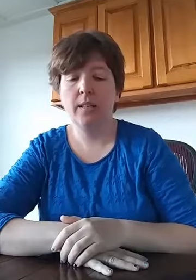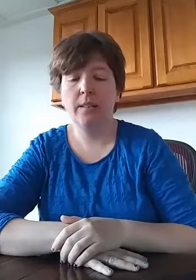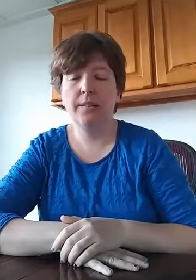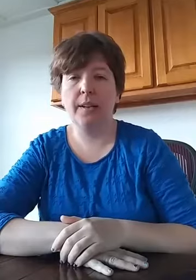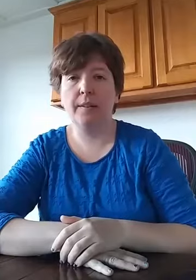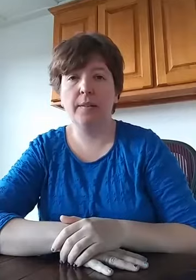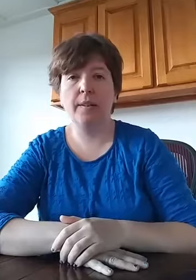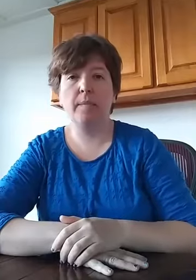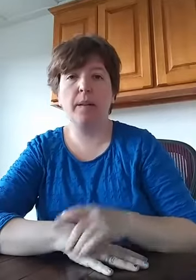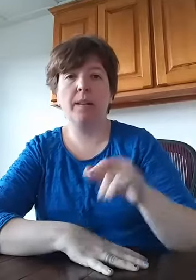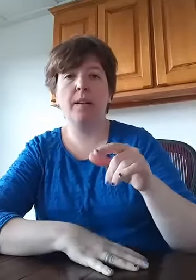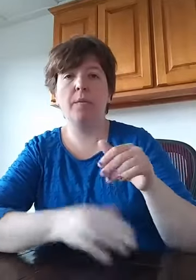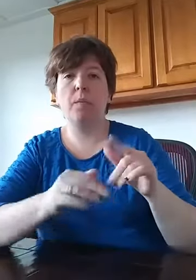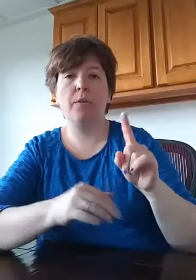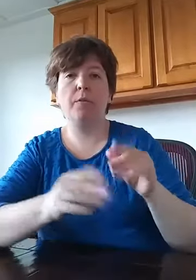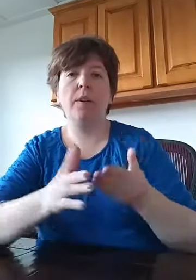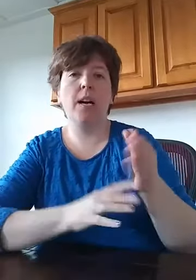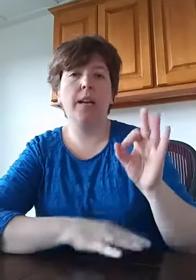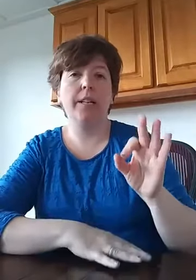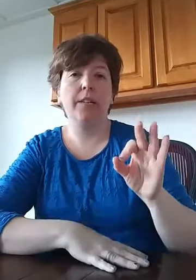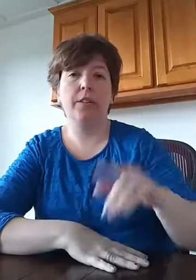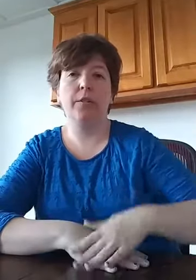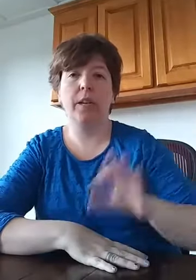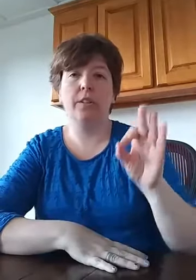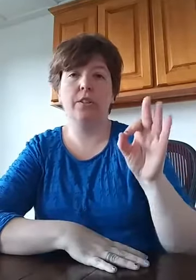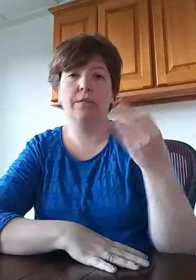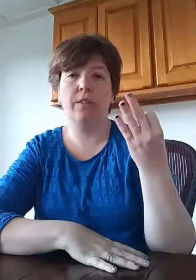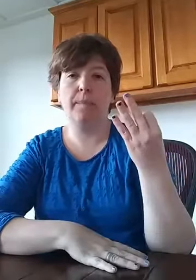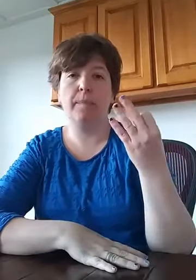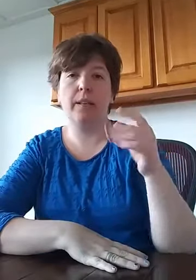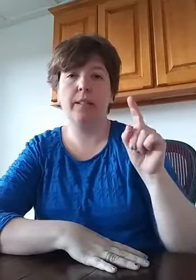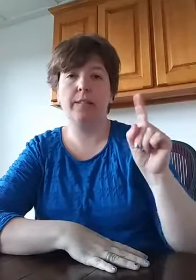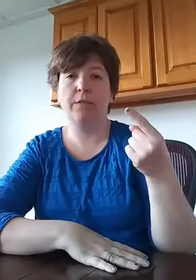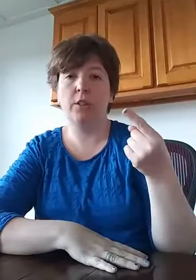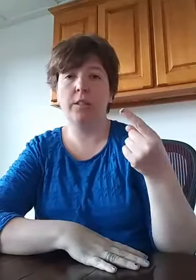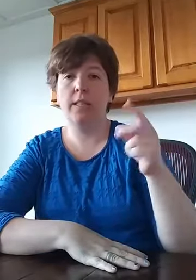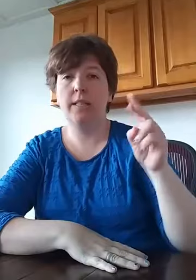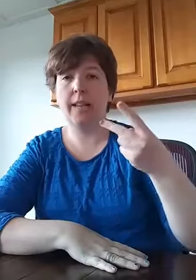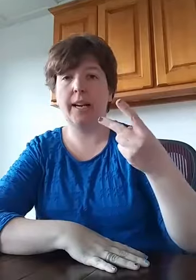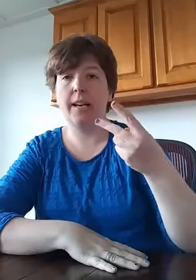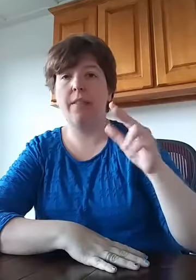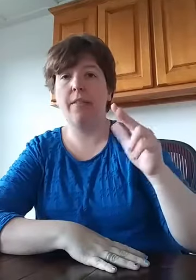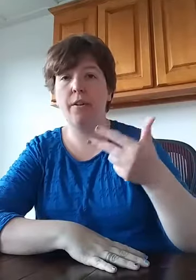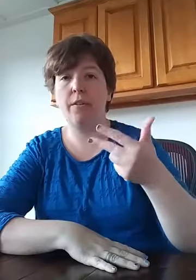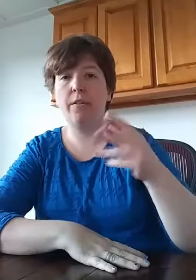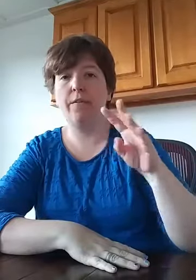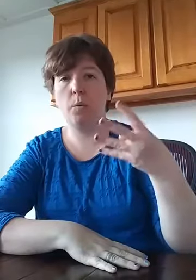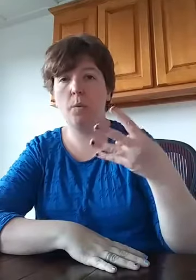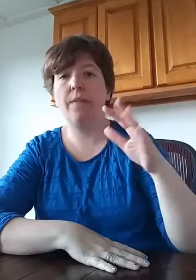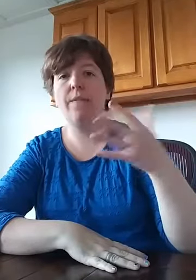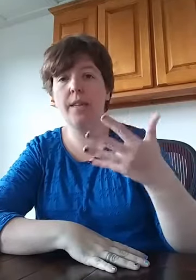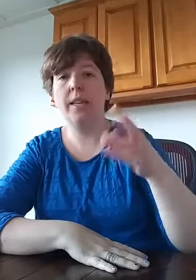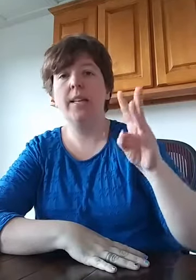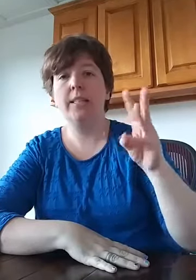So, but 1 through 9, you can just flip like this. First, second, third, fourth, fifth,